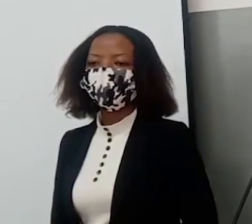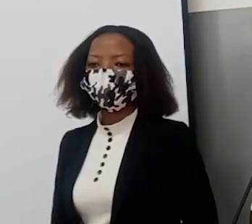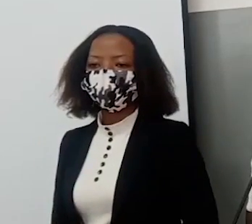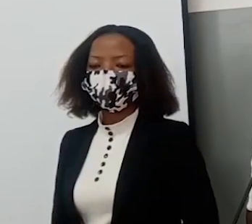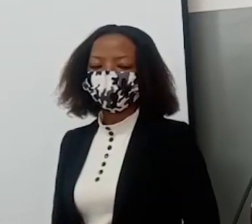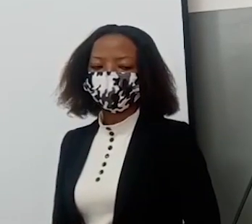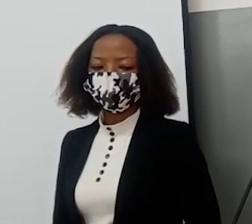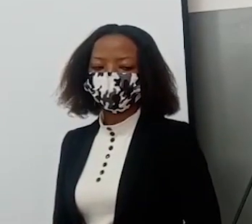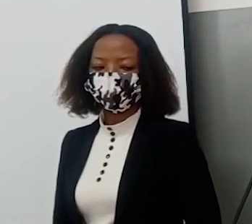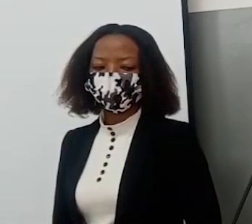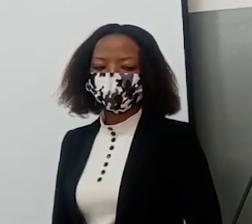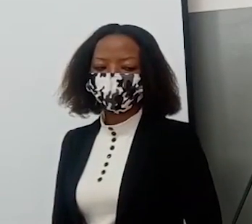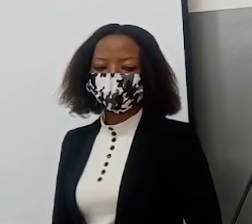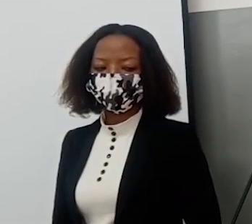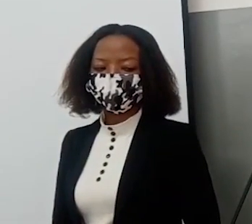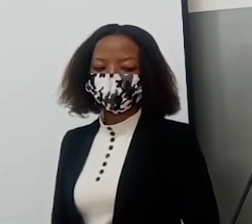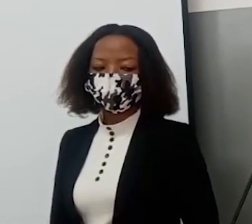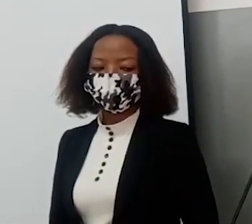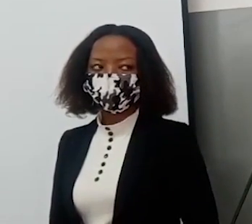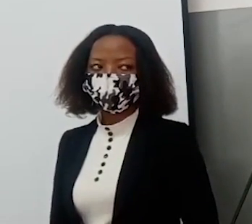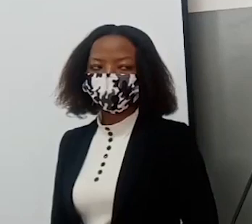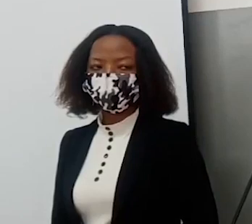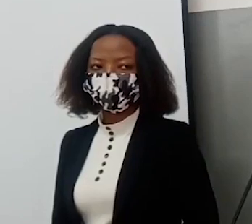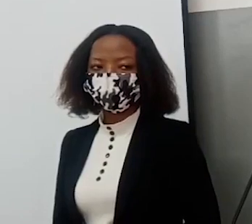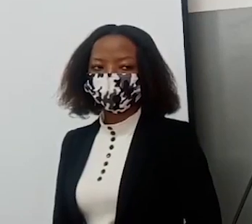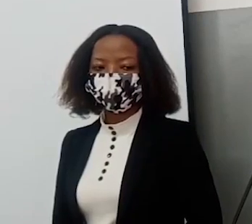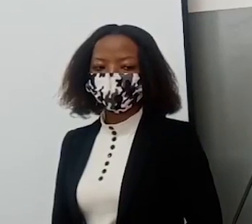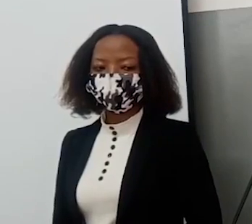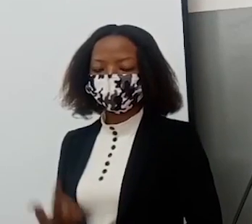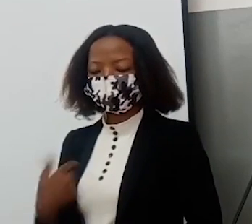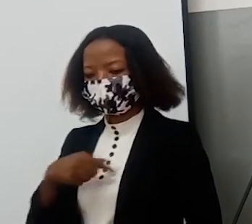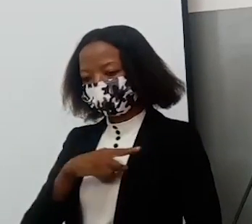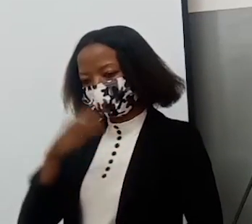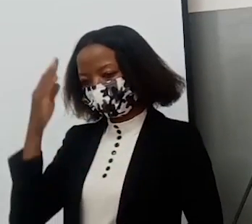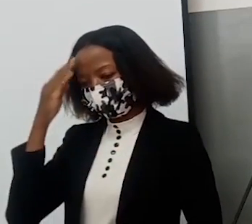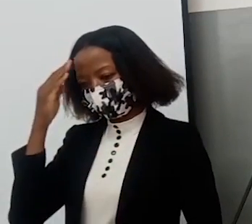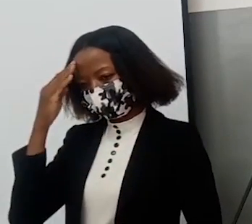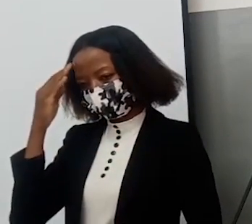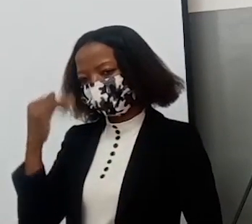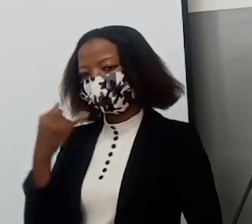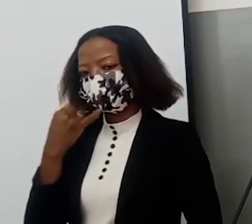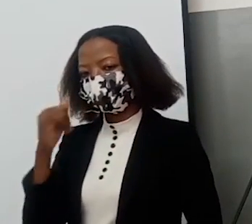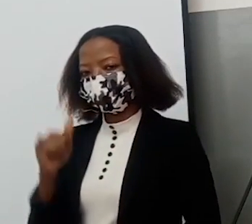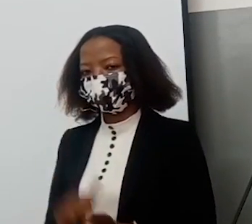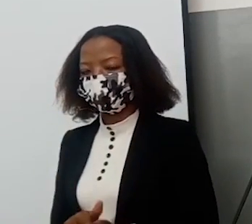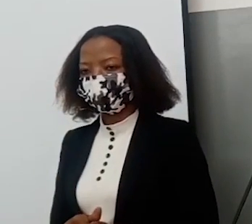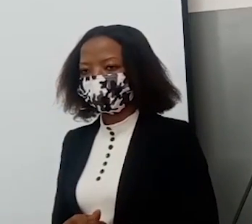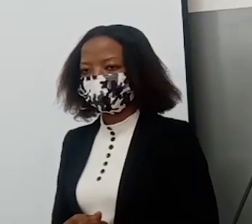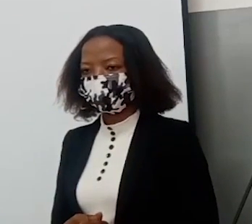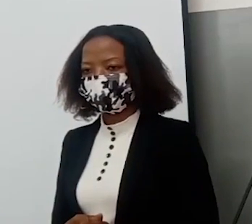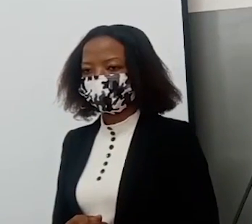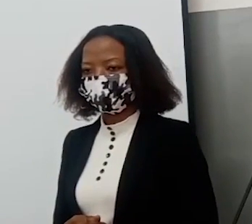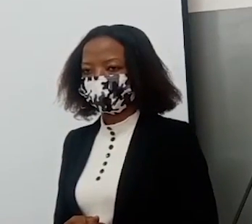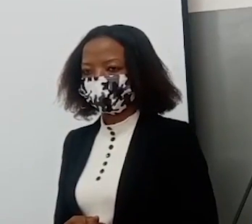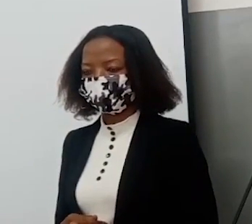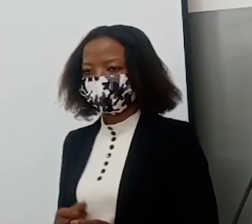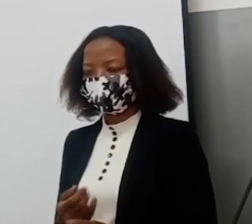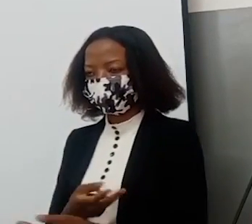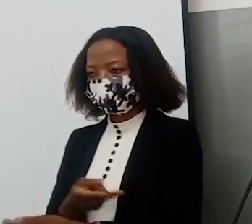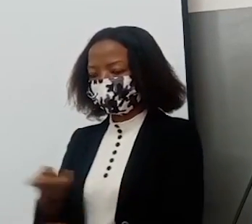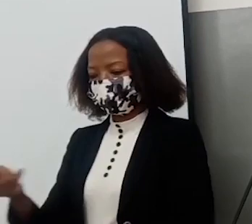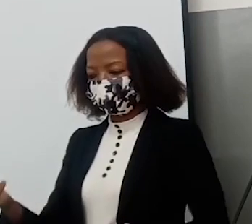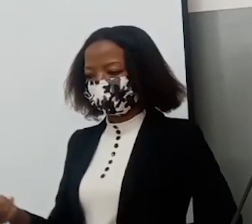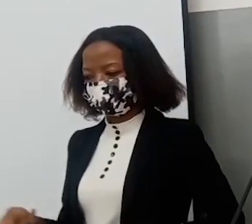Current stock status, as you're aware, is that at our district